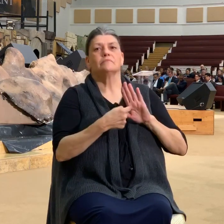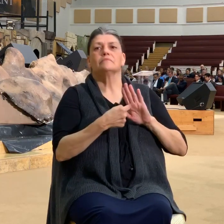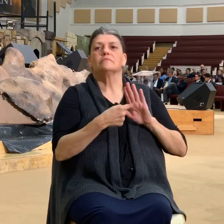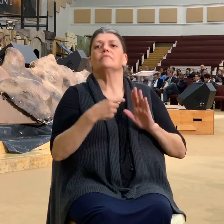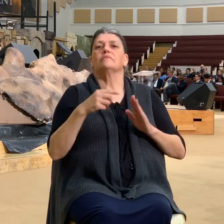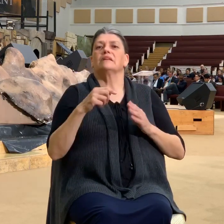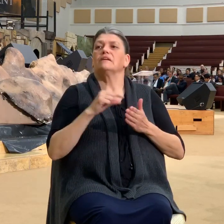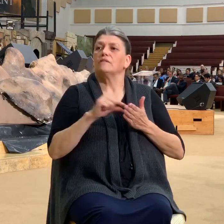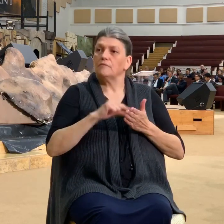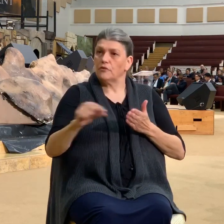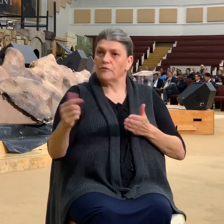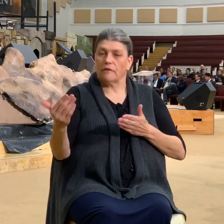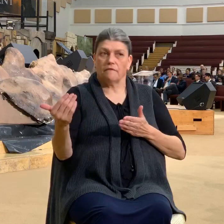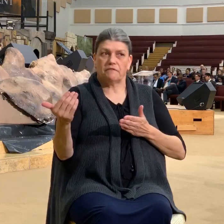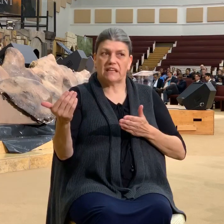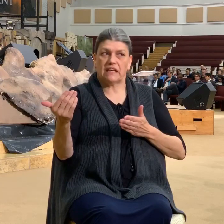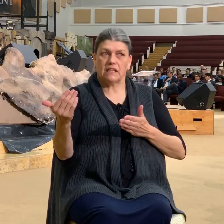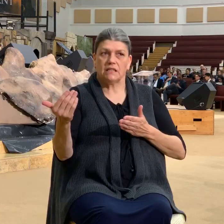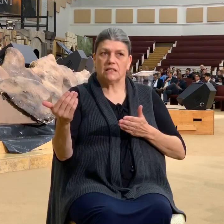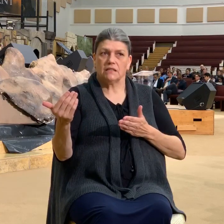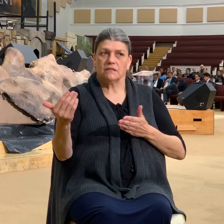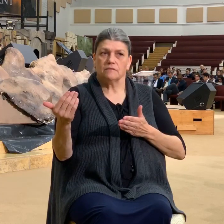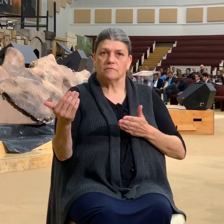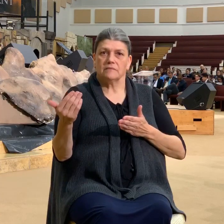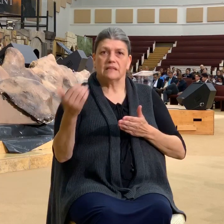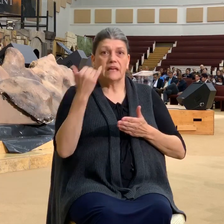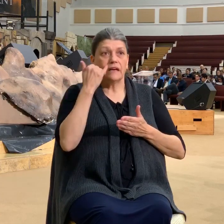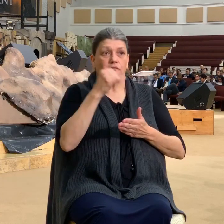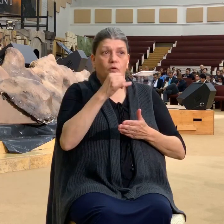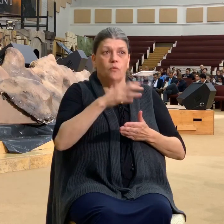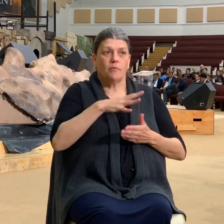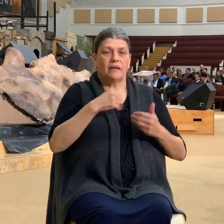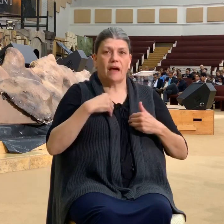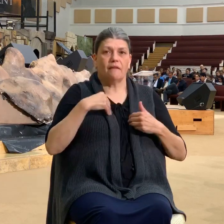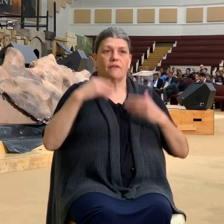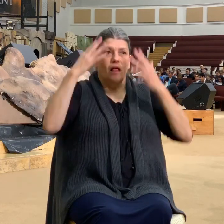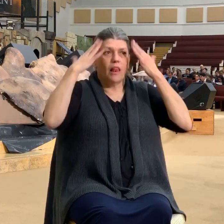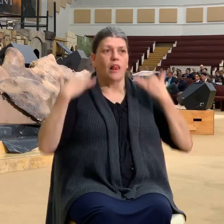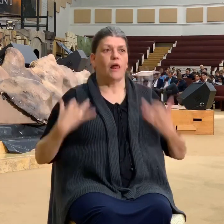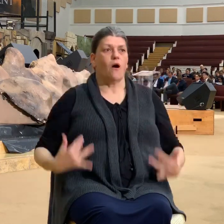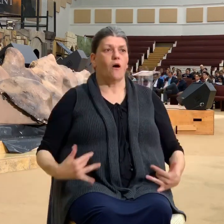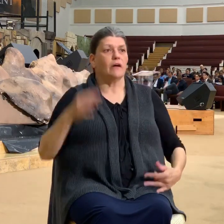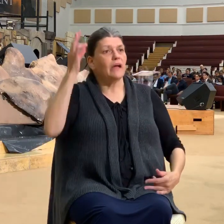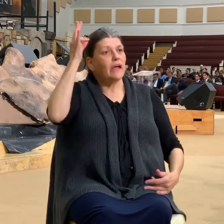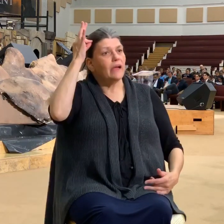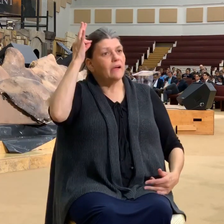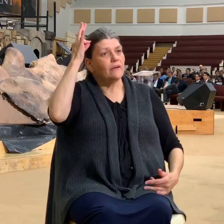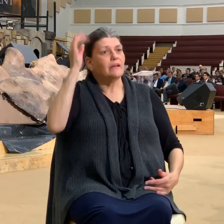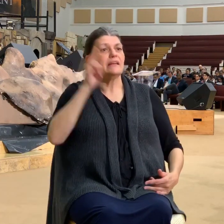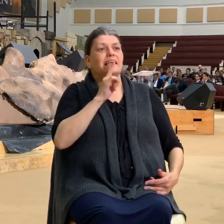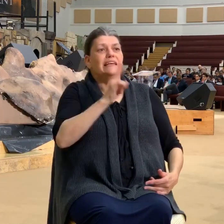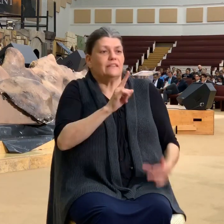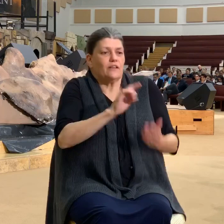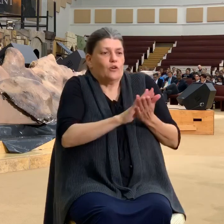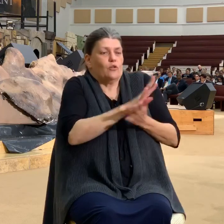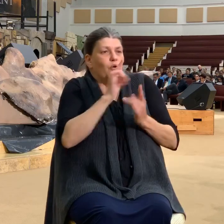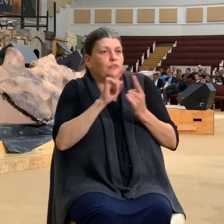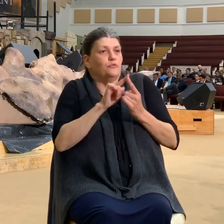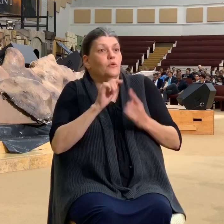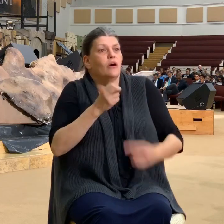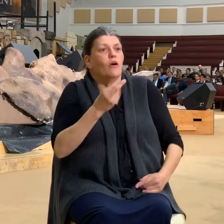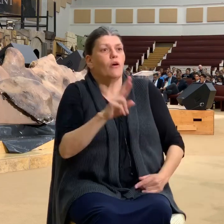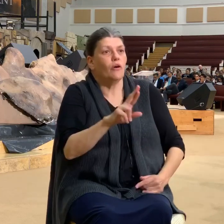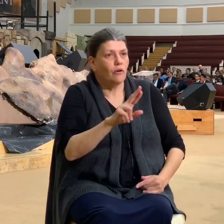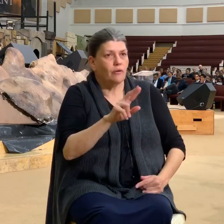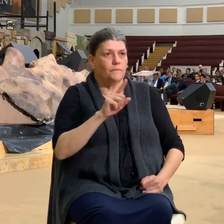15. Where the Bible says, but if a woman have long hair, it is a glory to her. Now focus on